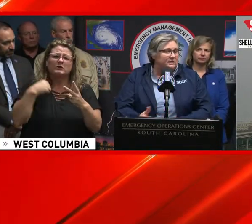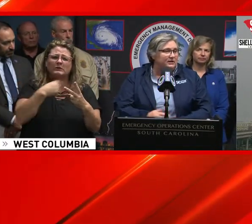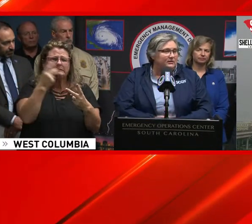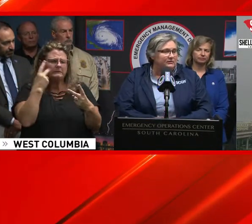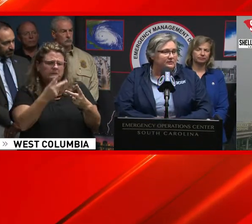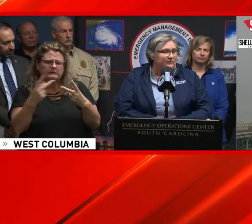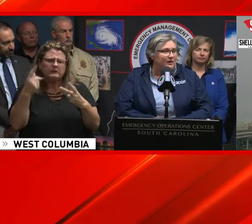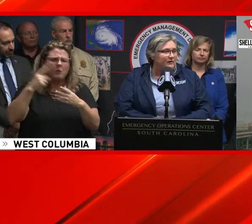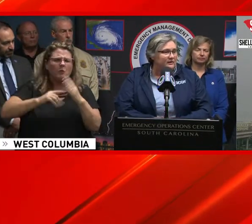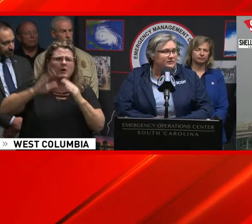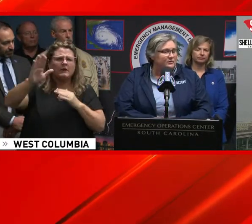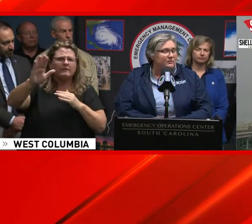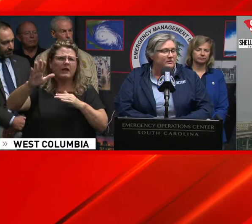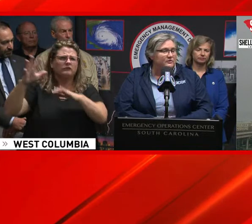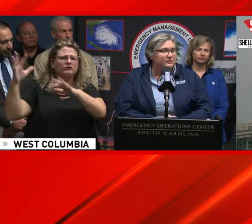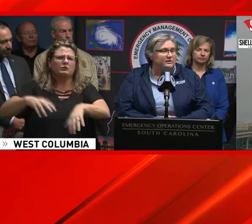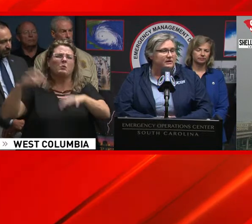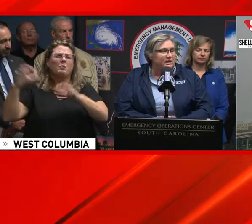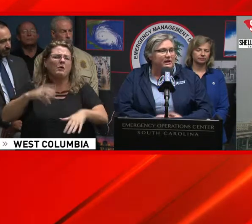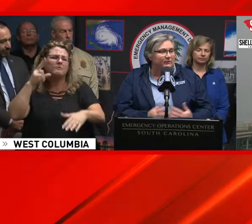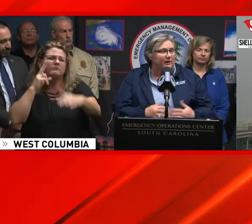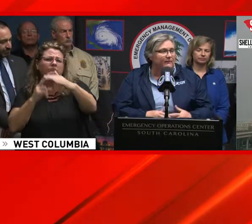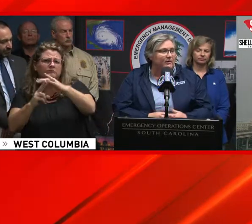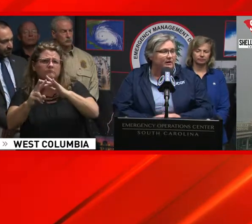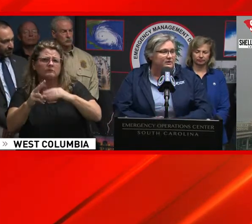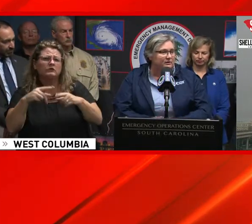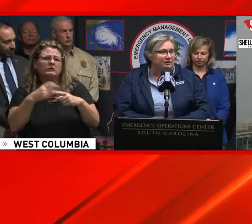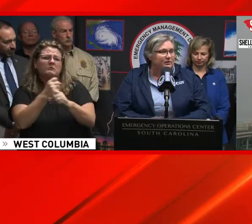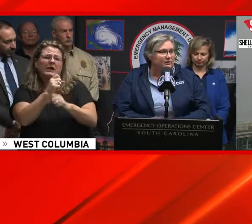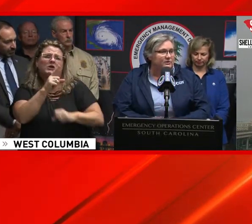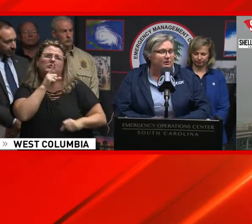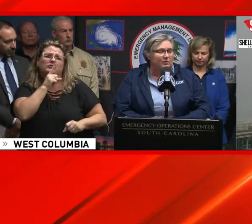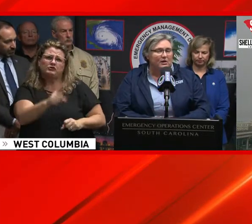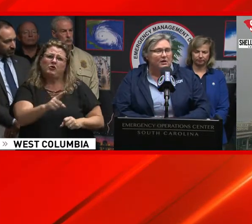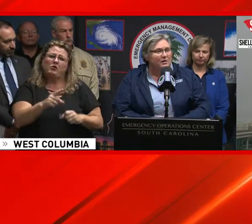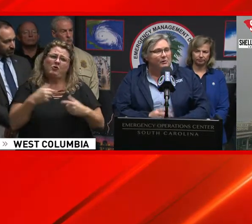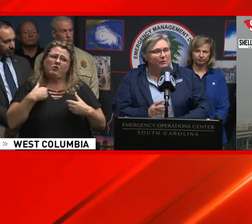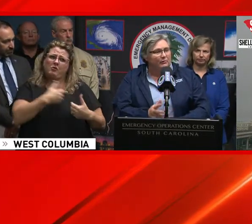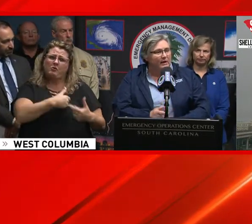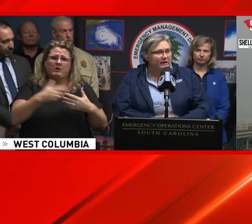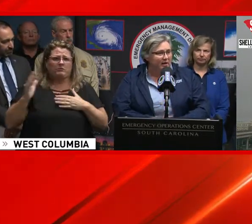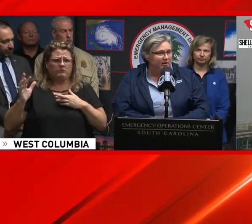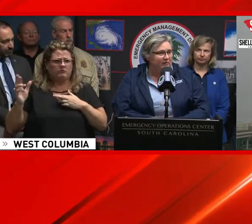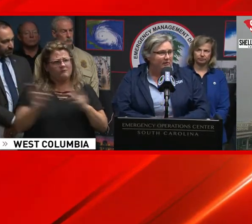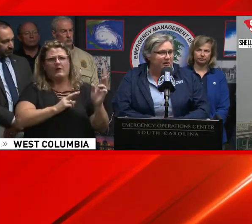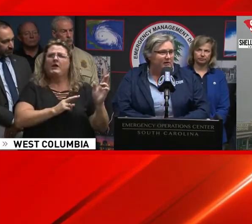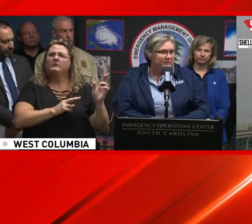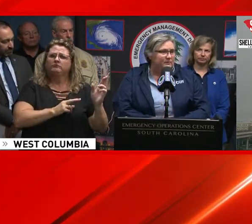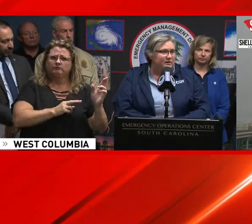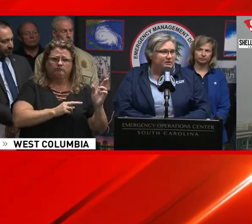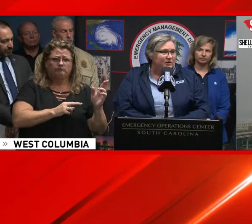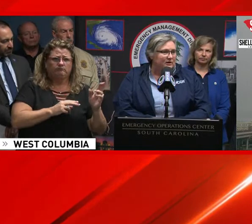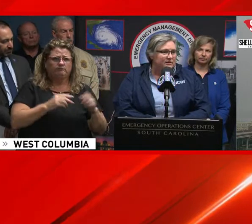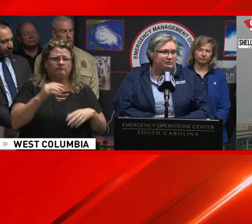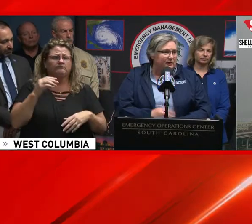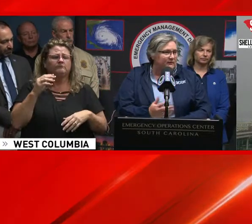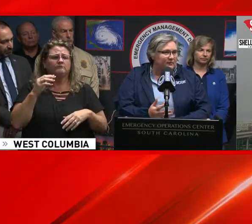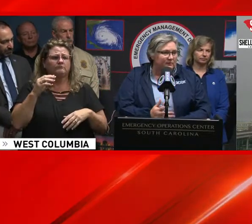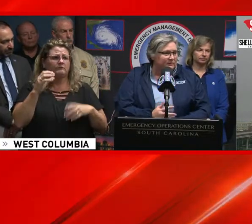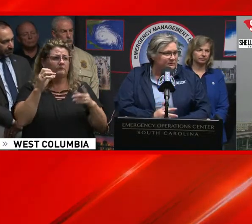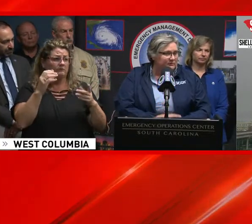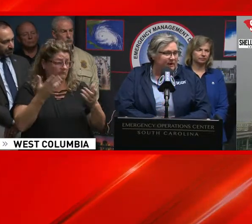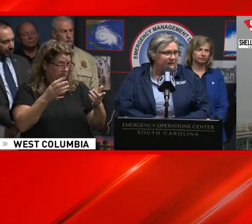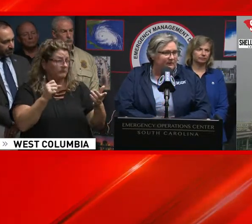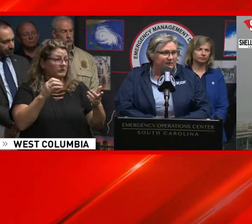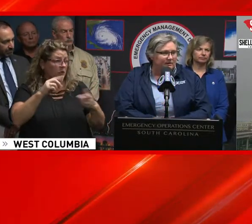forecasts continue to evolve as a storm moves through the state and the rainfall actually occurs. So, but we're ready to go, Shauna, so